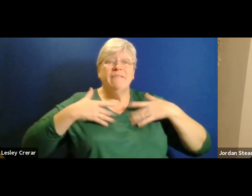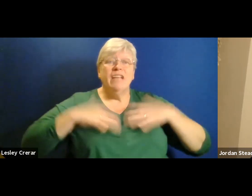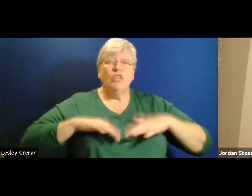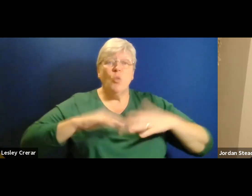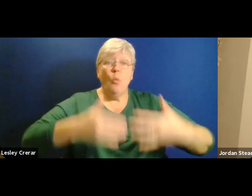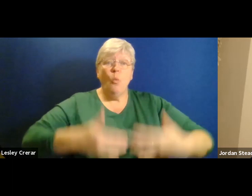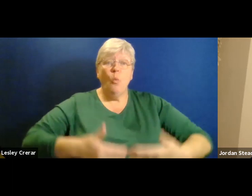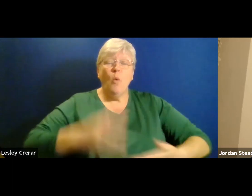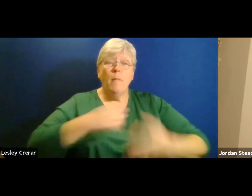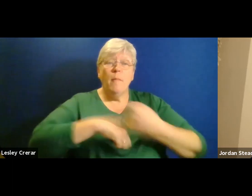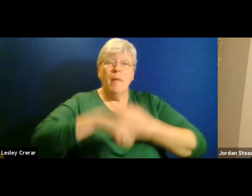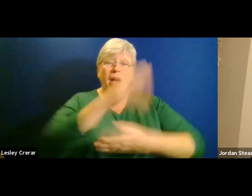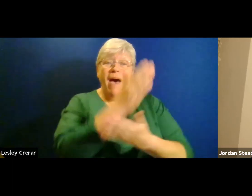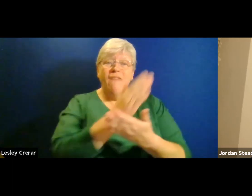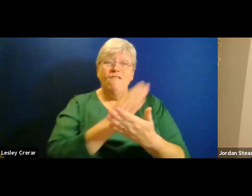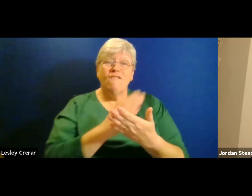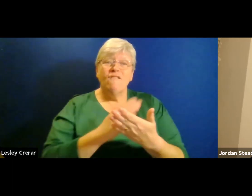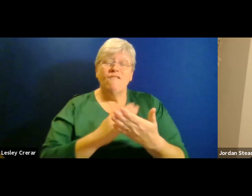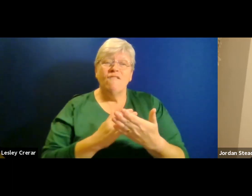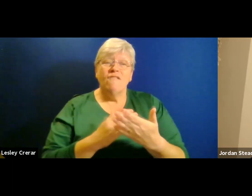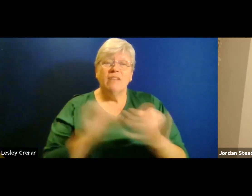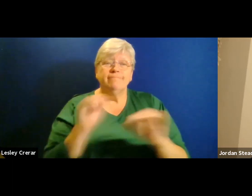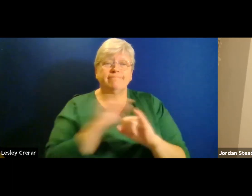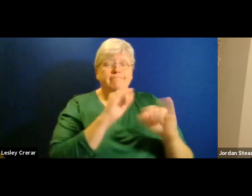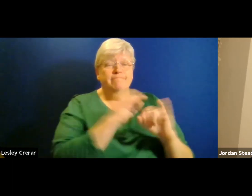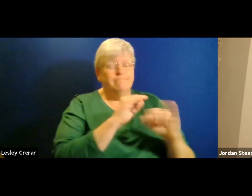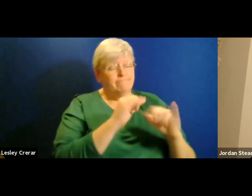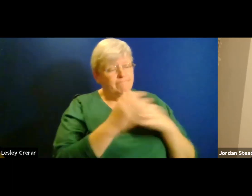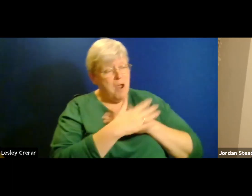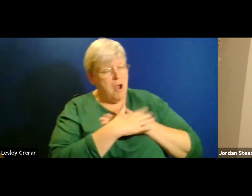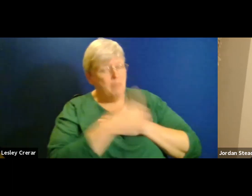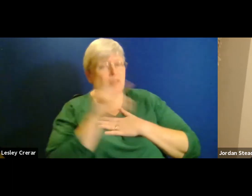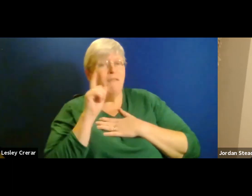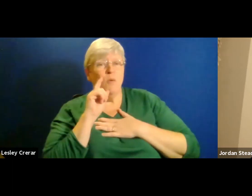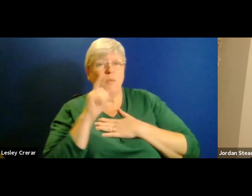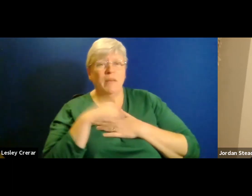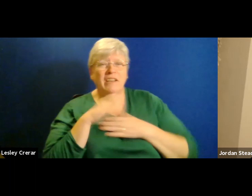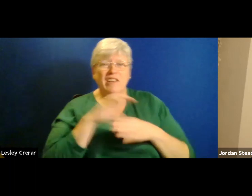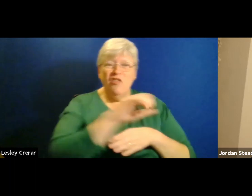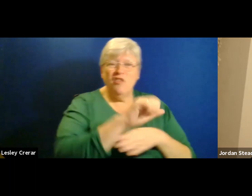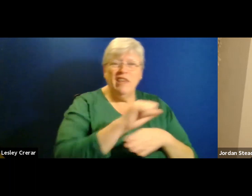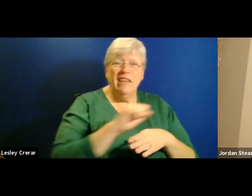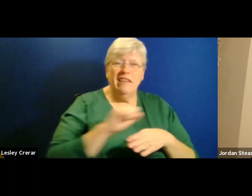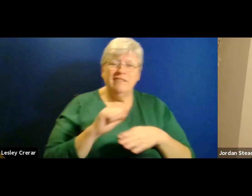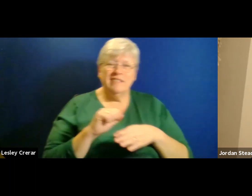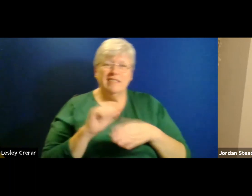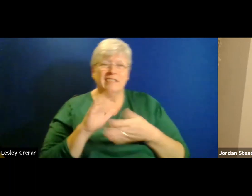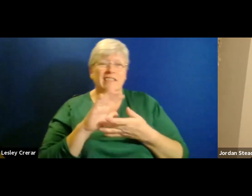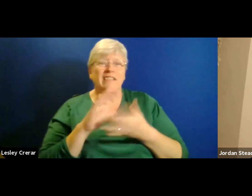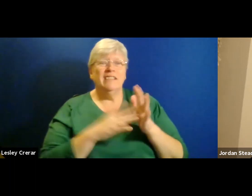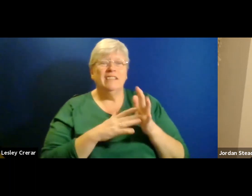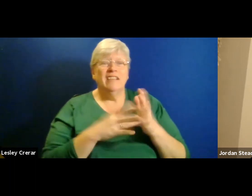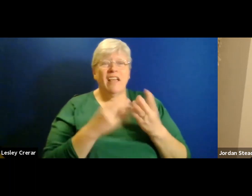two, half. Tragedy fell in the arms of a woman, Thebes held in two paper palms thin as a drum